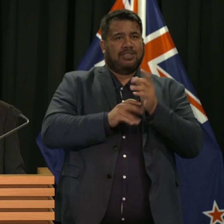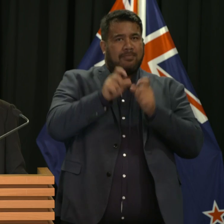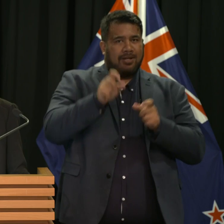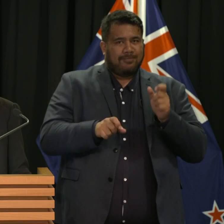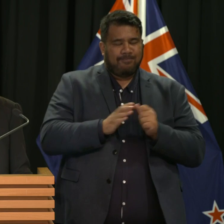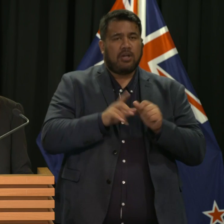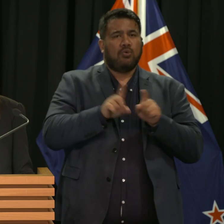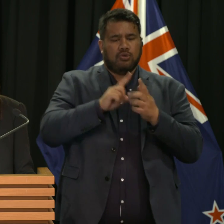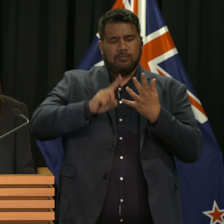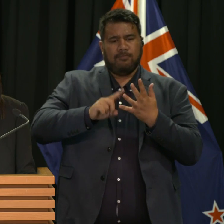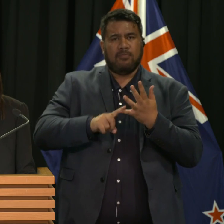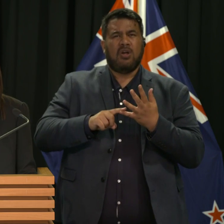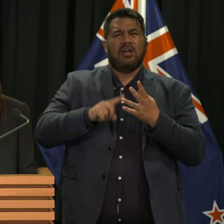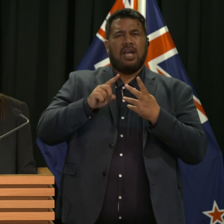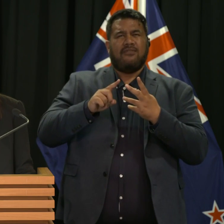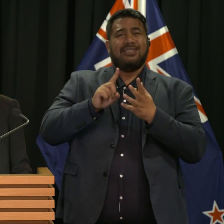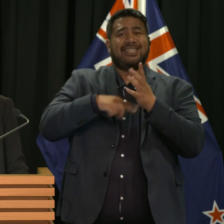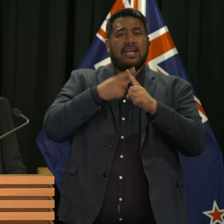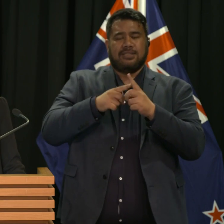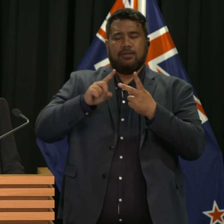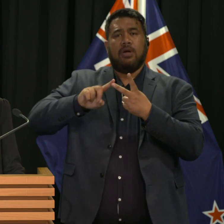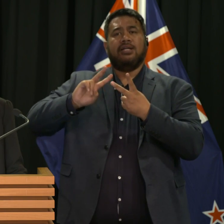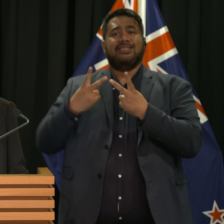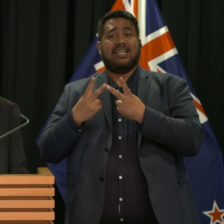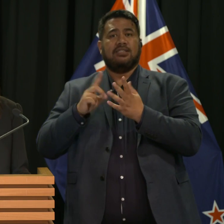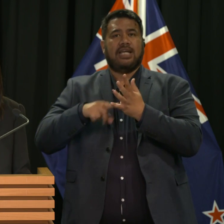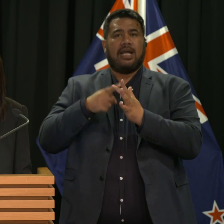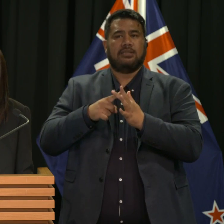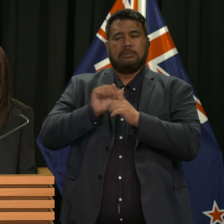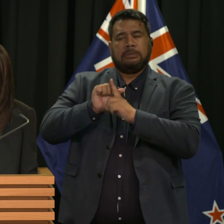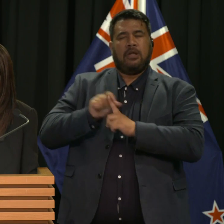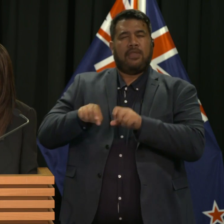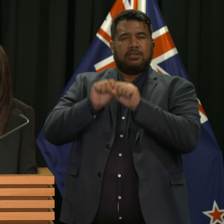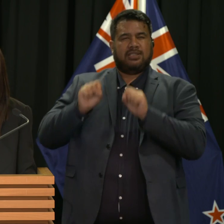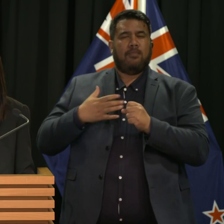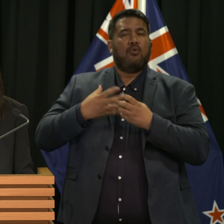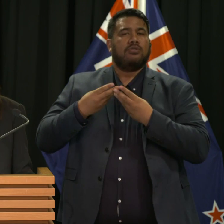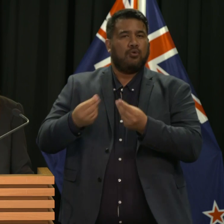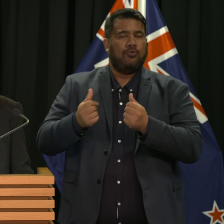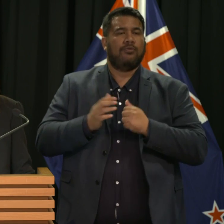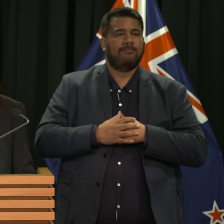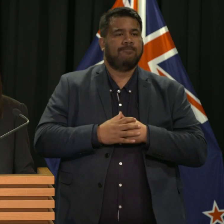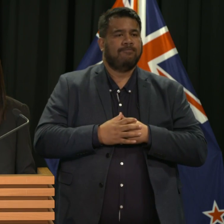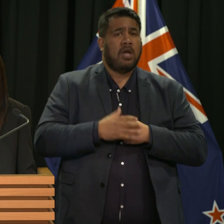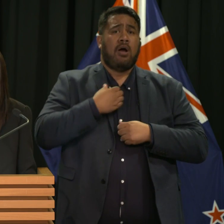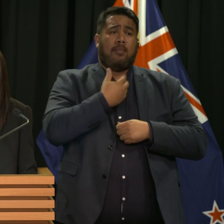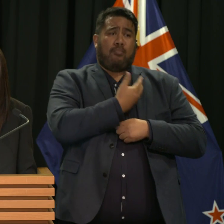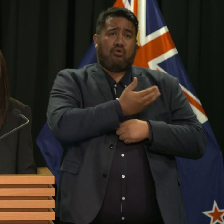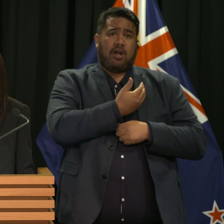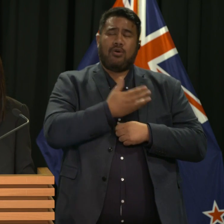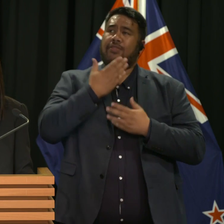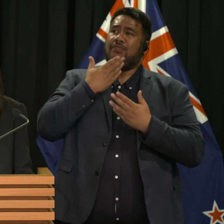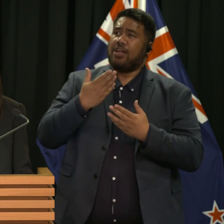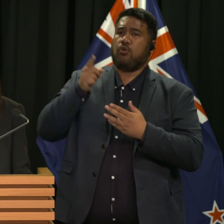secondary tax. I am proud that we as a government commissioned the tax working group report, and I want to thank